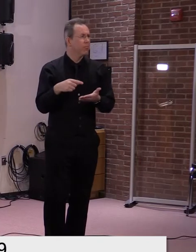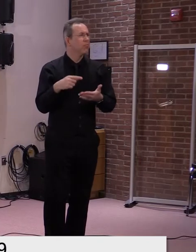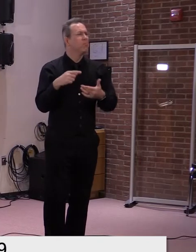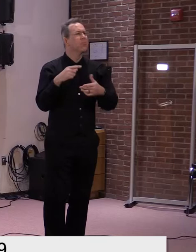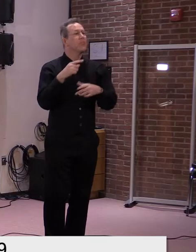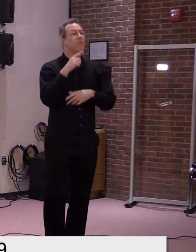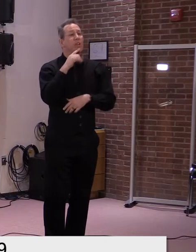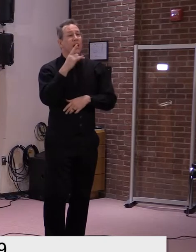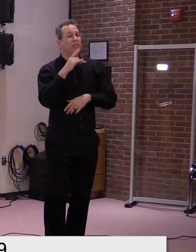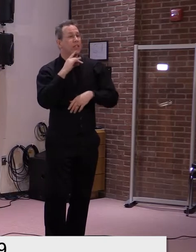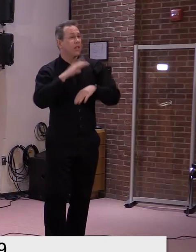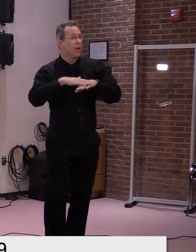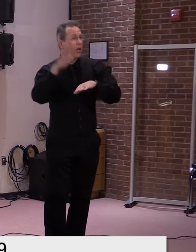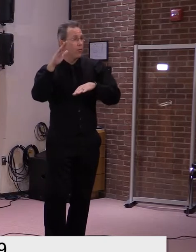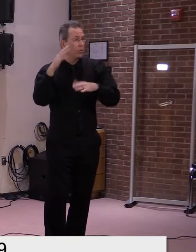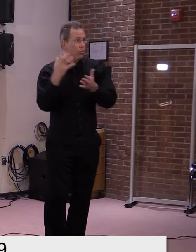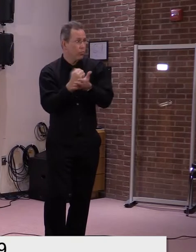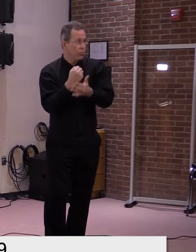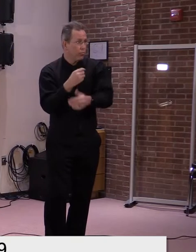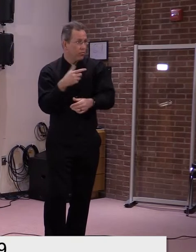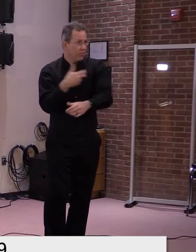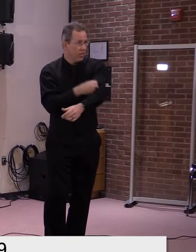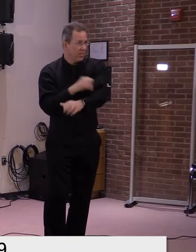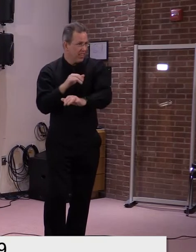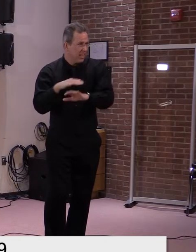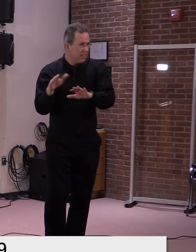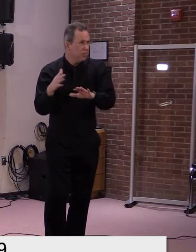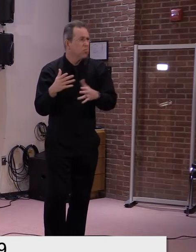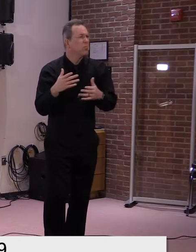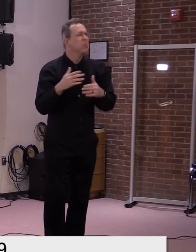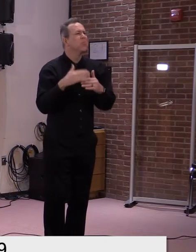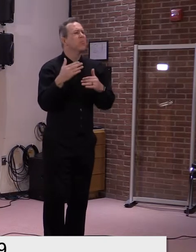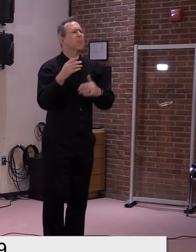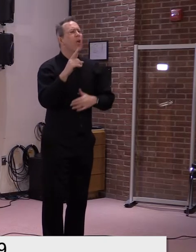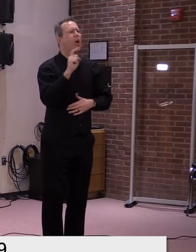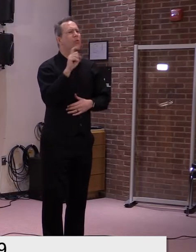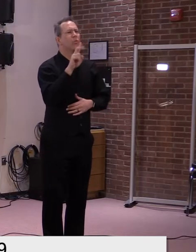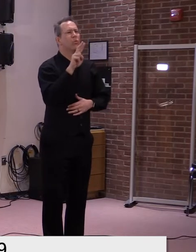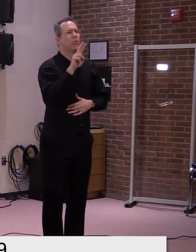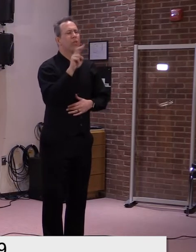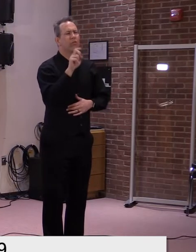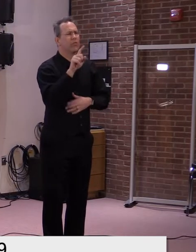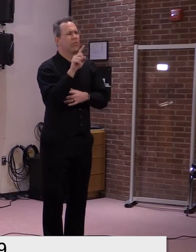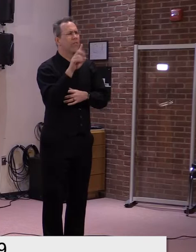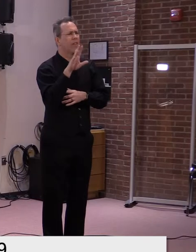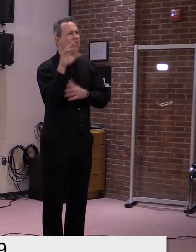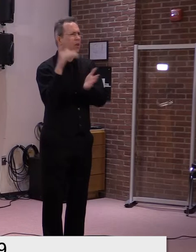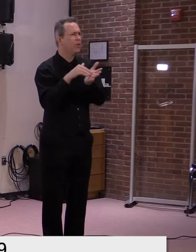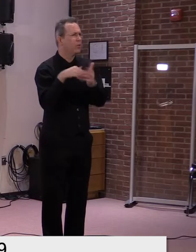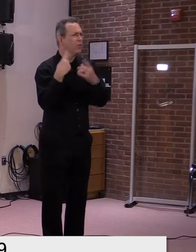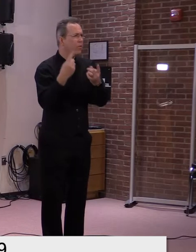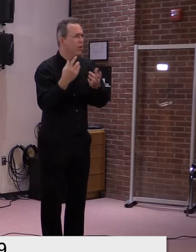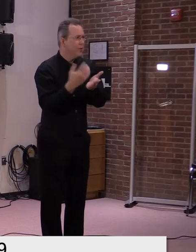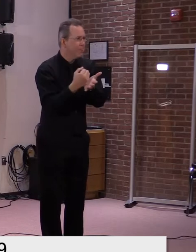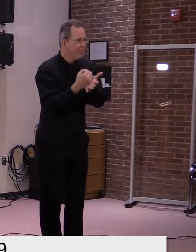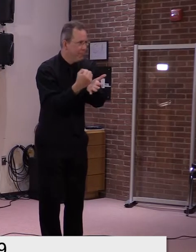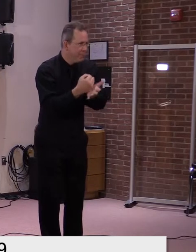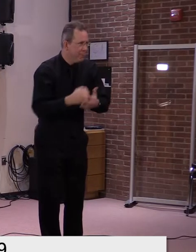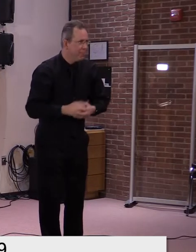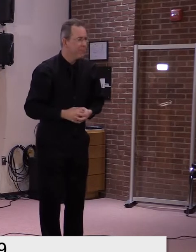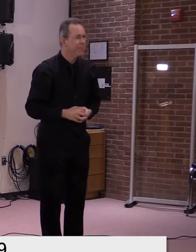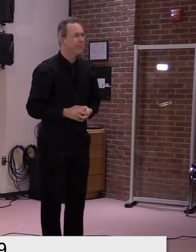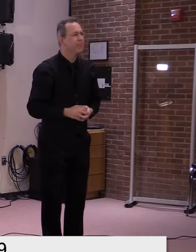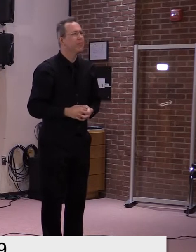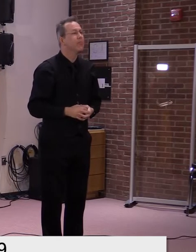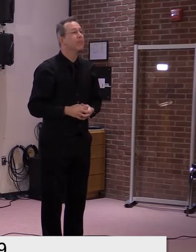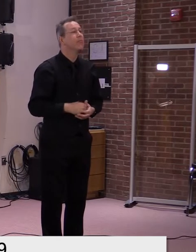of approximately 185 eligible individuals in the next 2 to 3 weeks. CVS